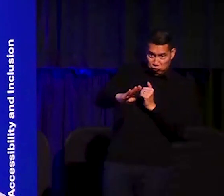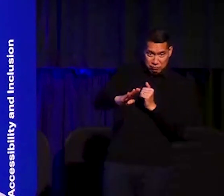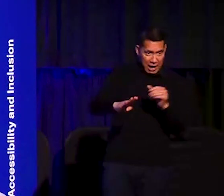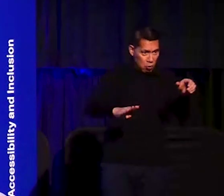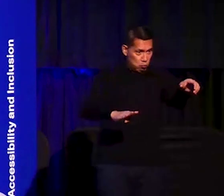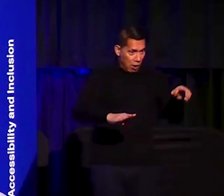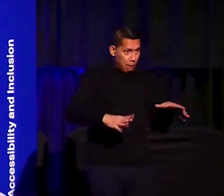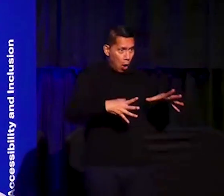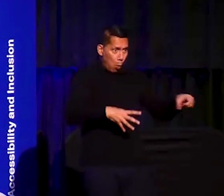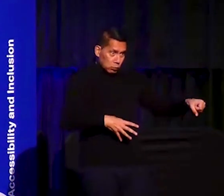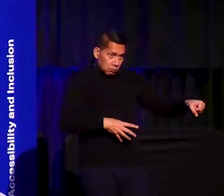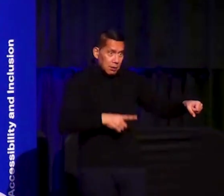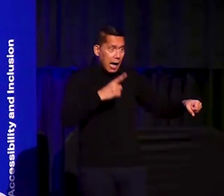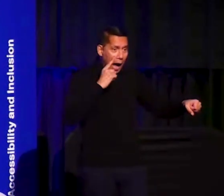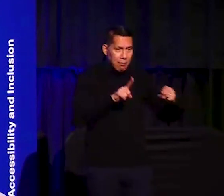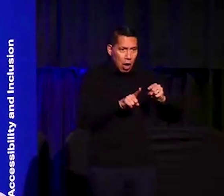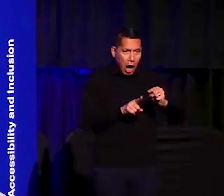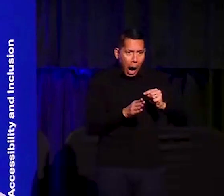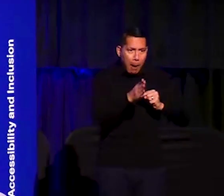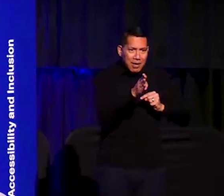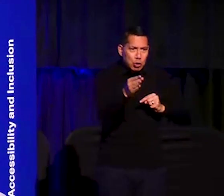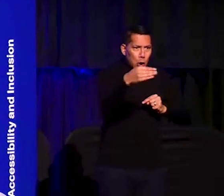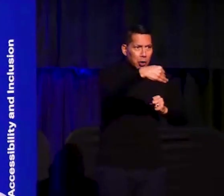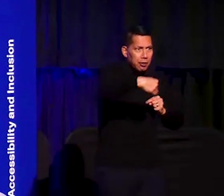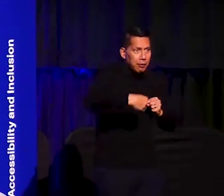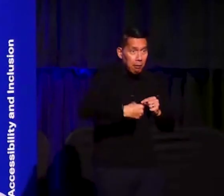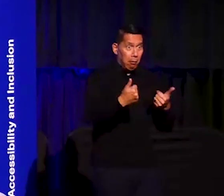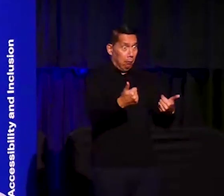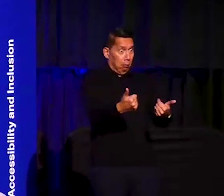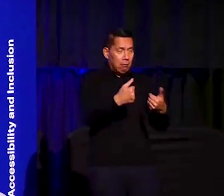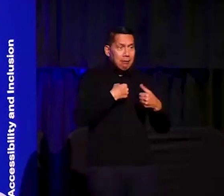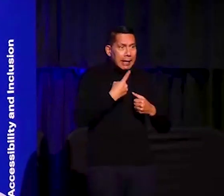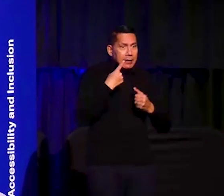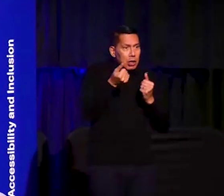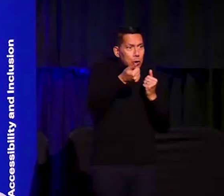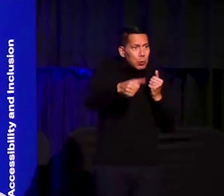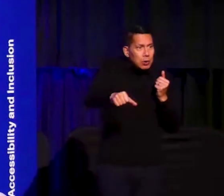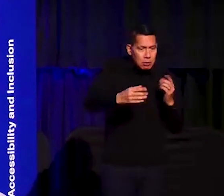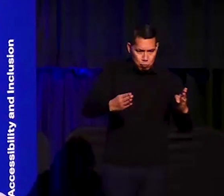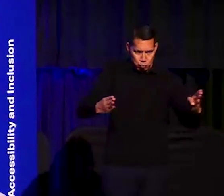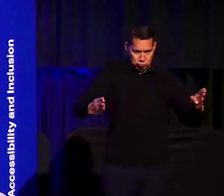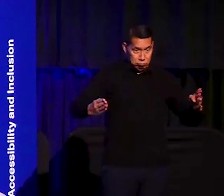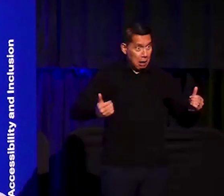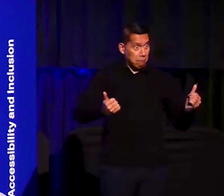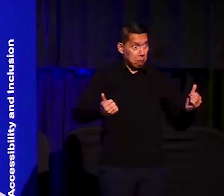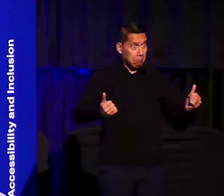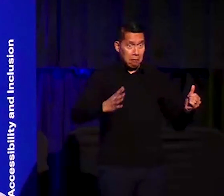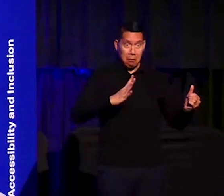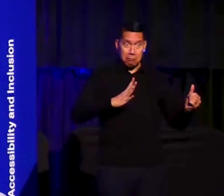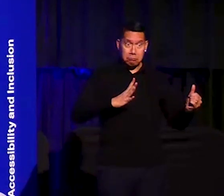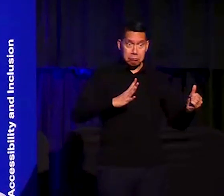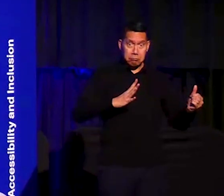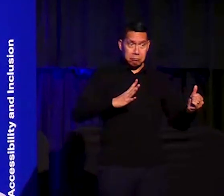It had a turning circle. It was great. It was also very easy to use. It was broad and wide enough that it wouldn't just